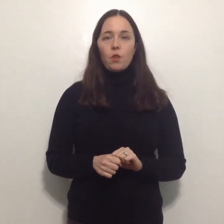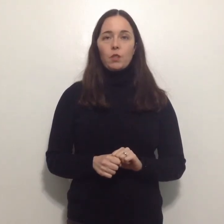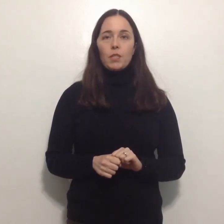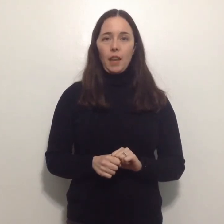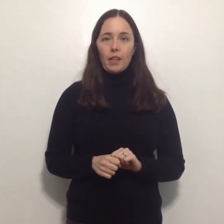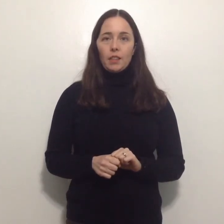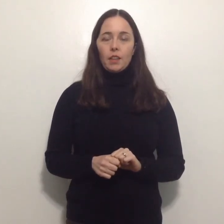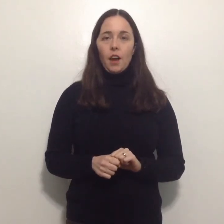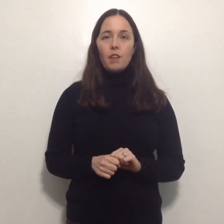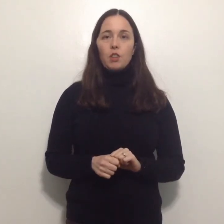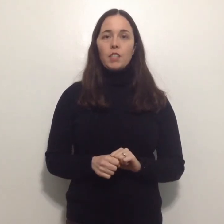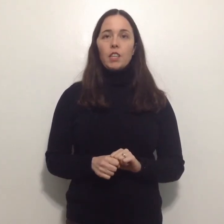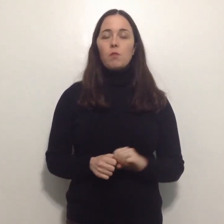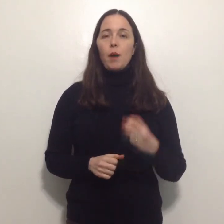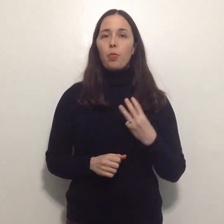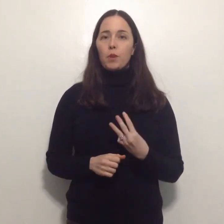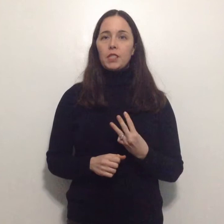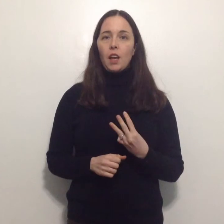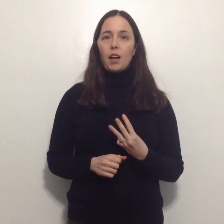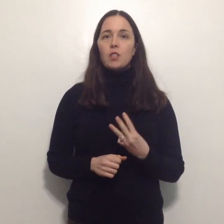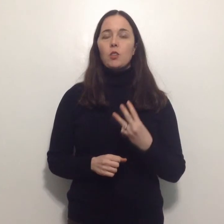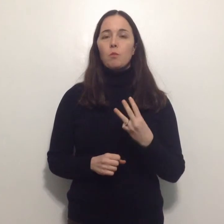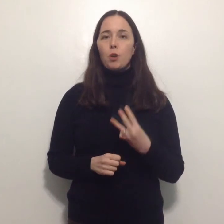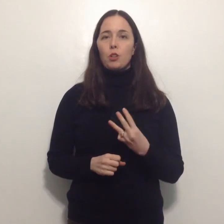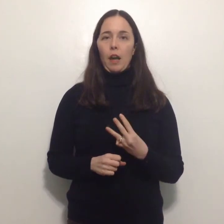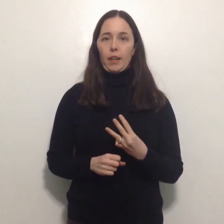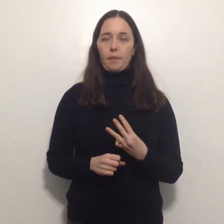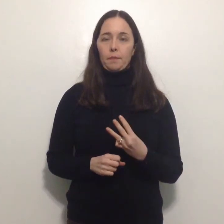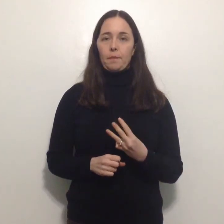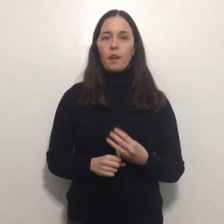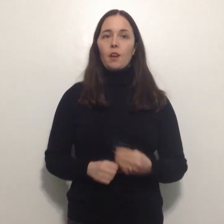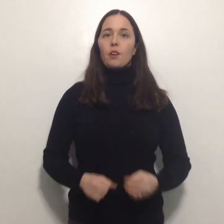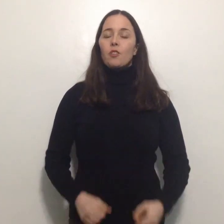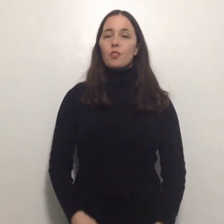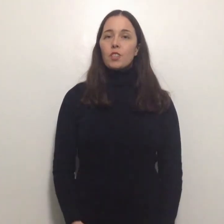to be signed. I have tried to give about 3 signs per line. The first